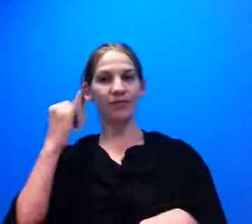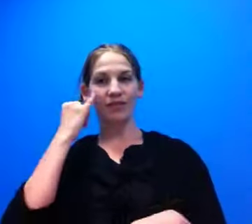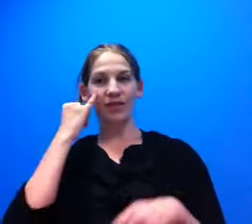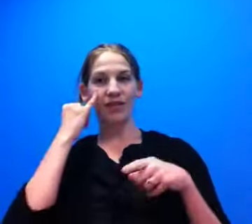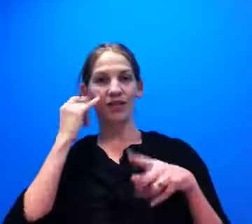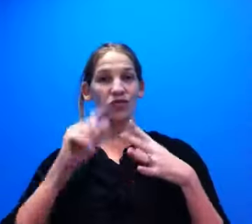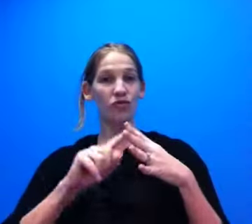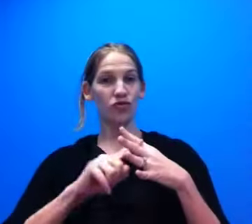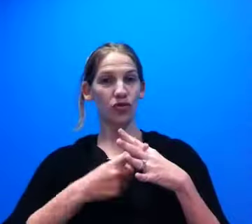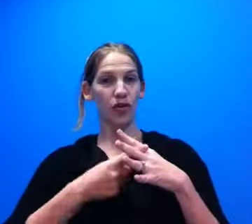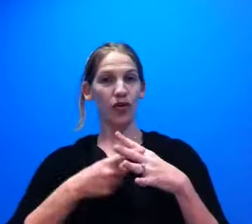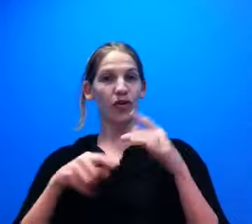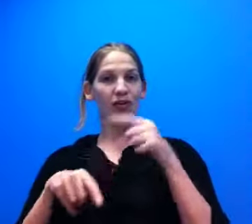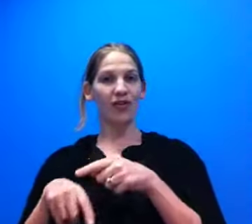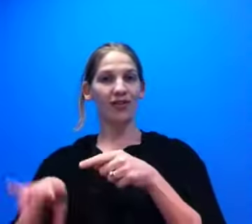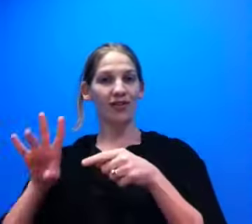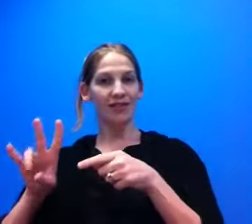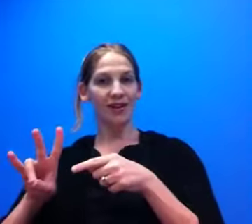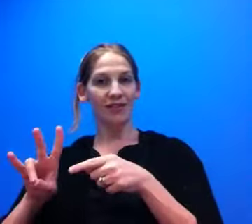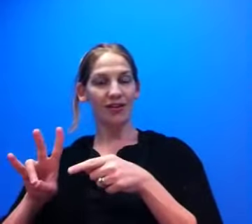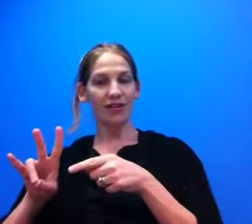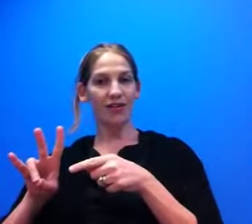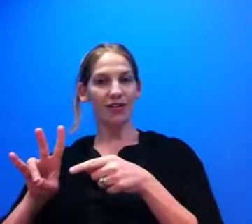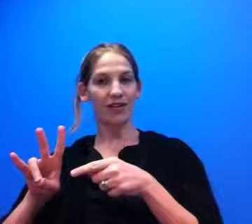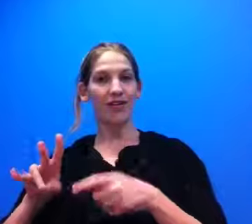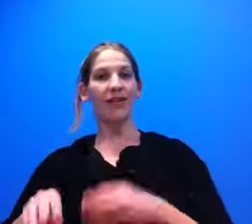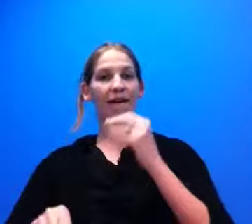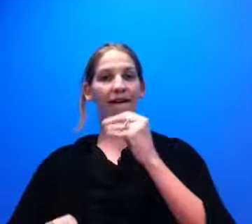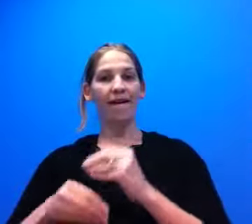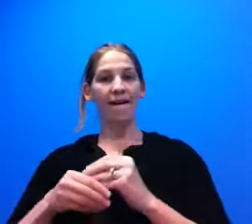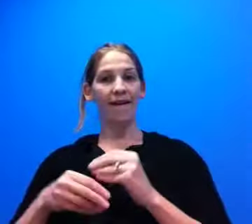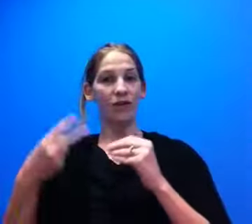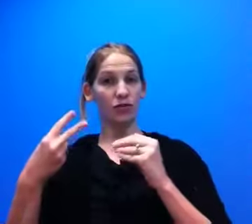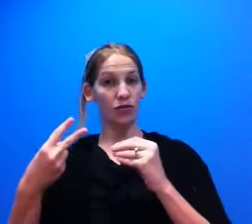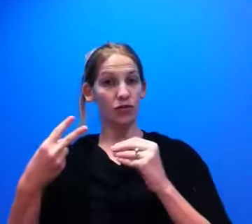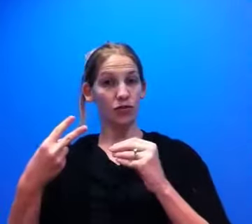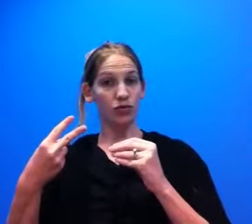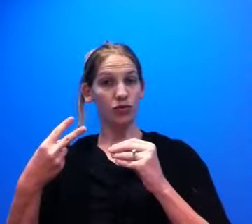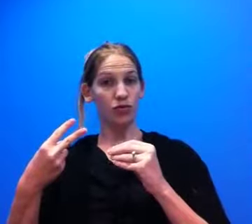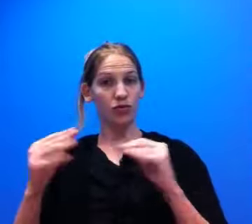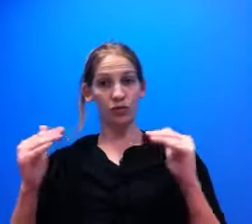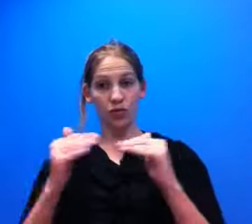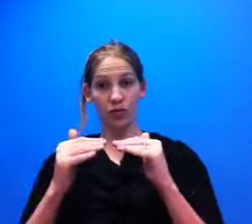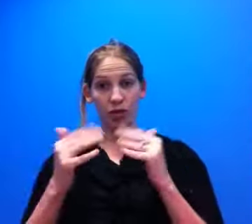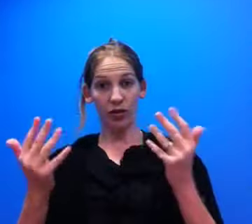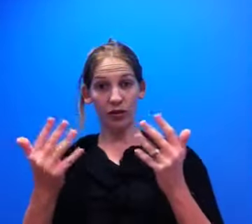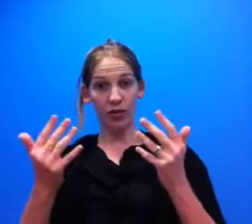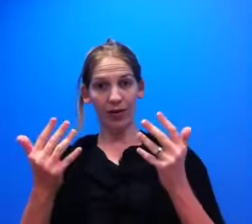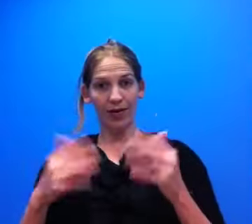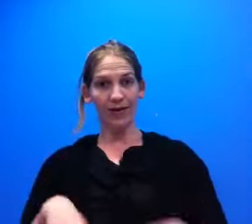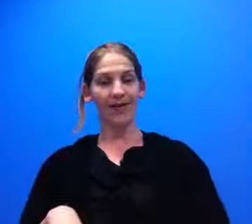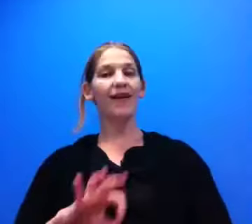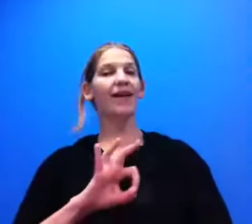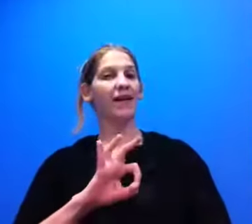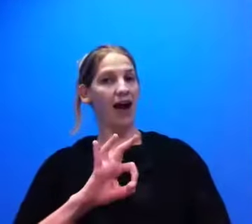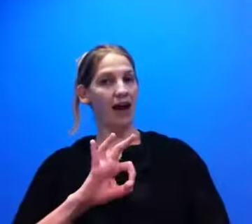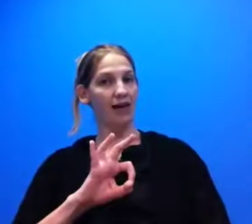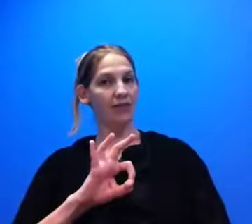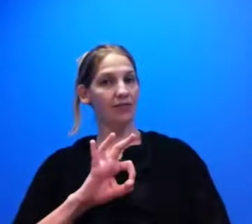add 2, we get what? 9. 9, okay. Now, what happens if we add a -2? We get